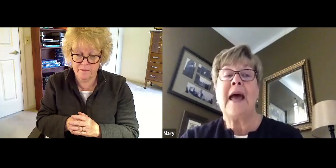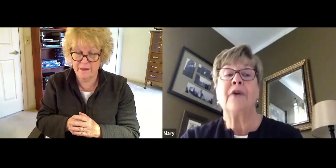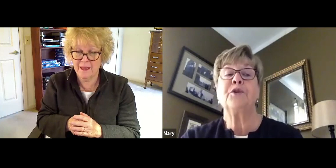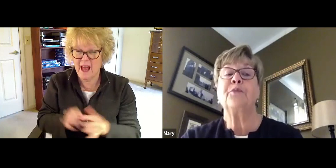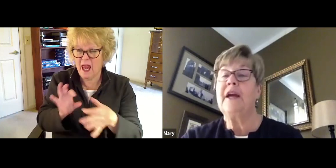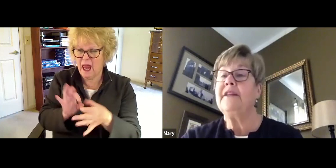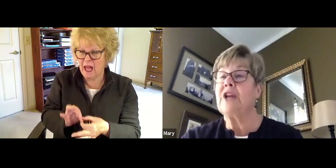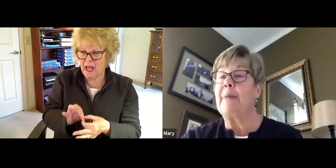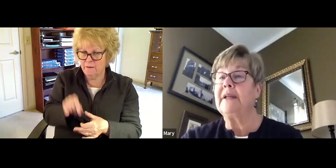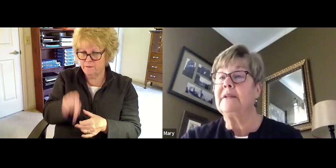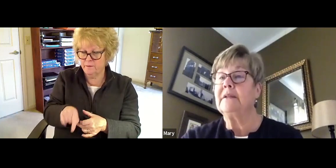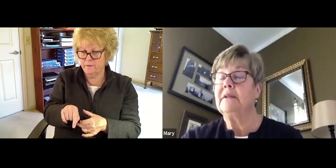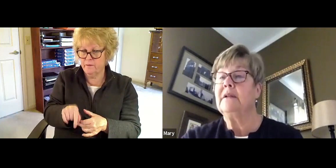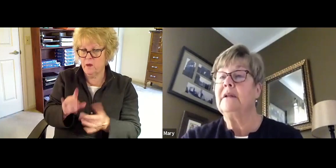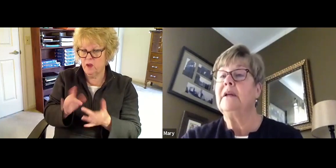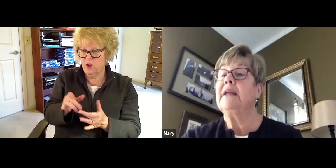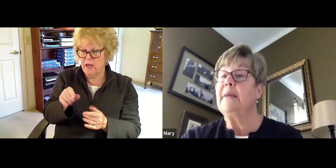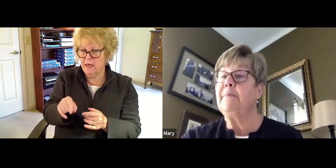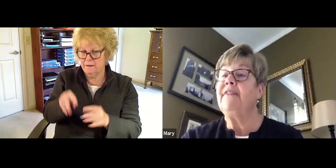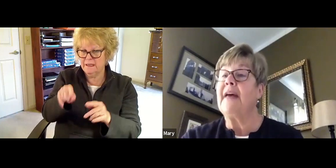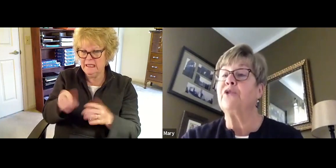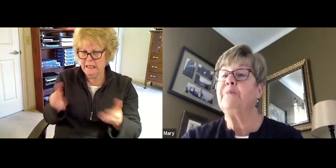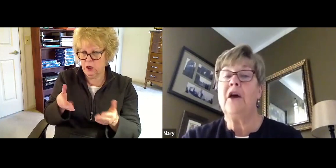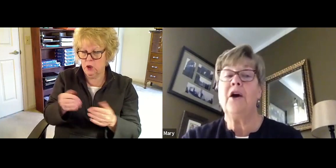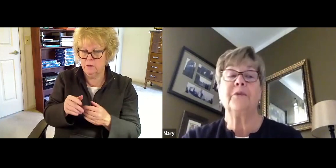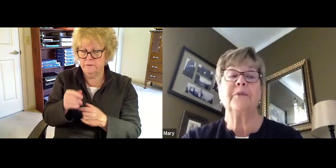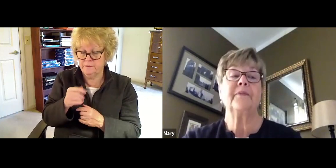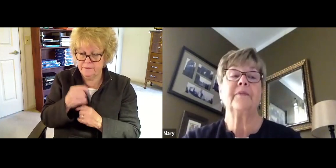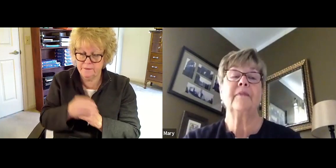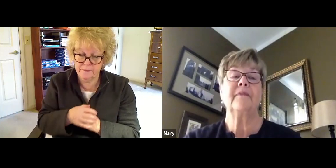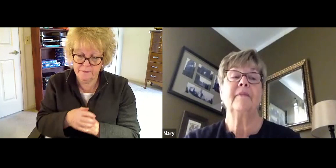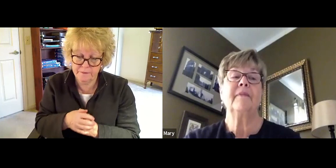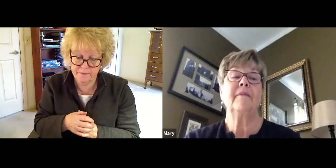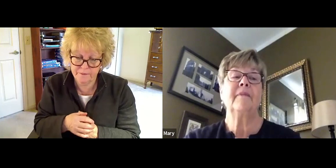on how to pray the chaplet can be found below.